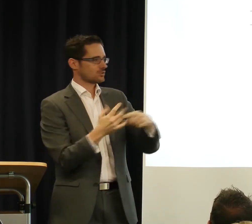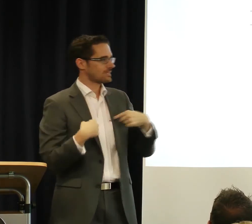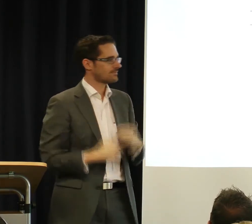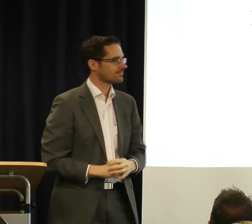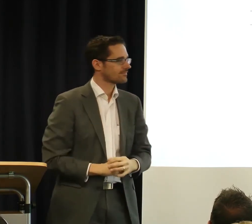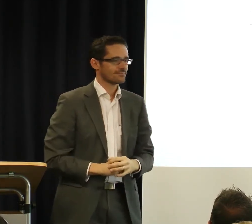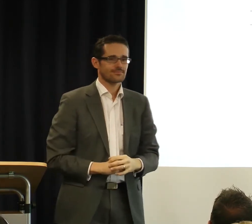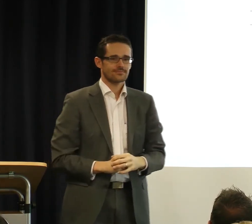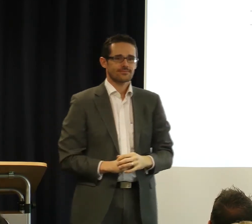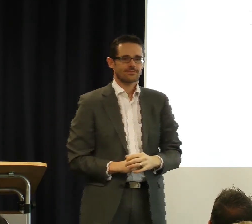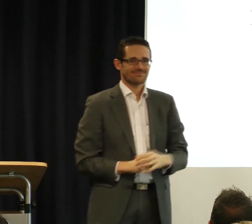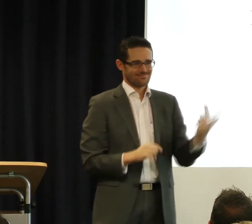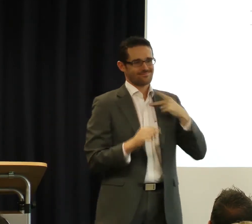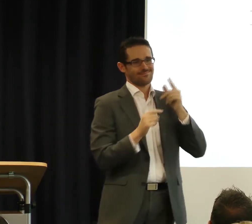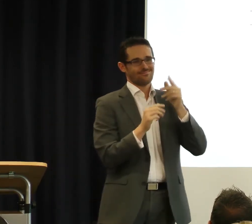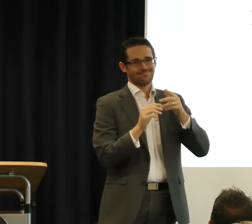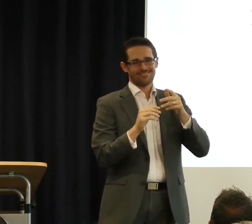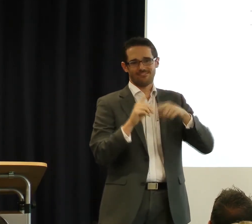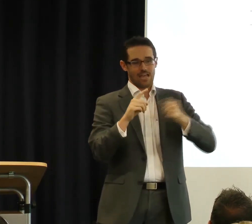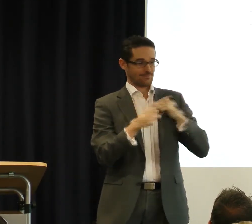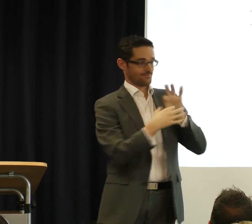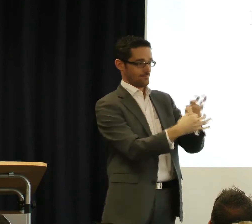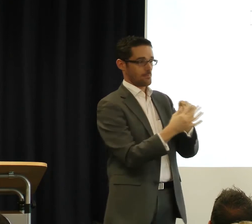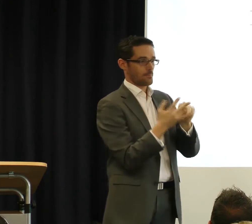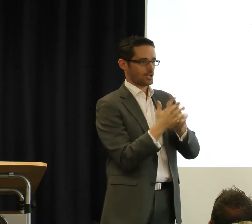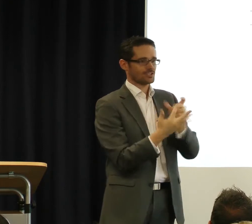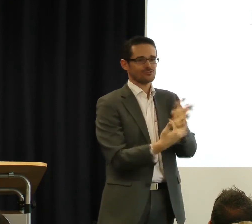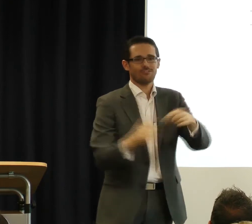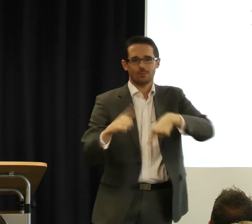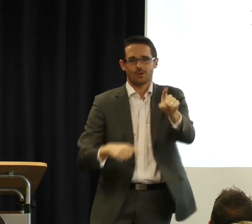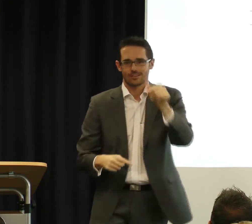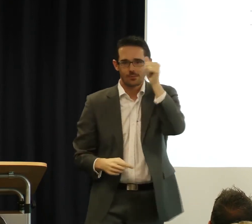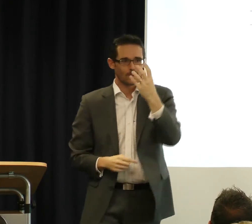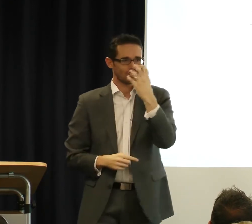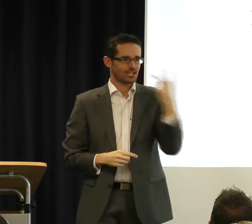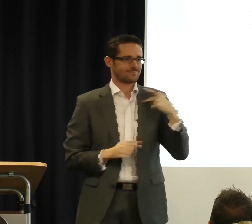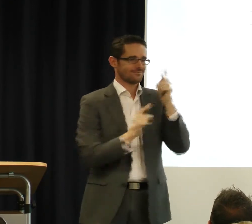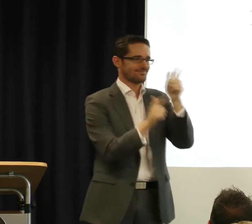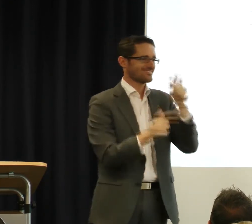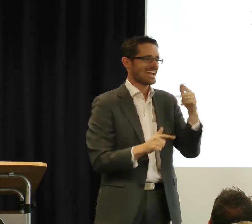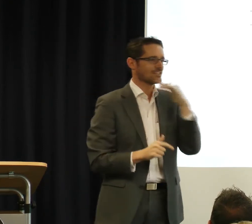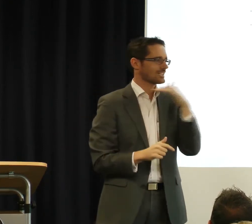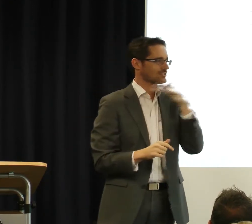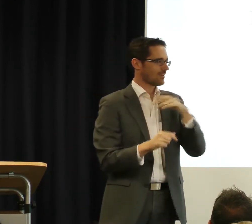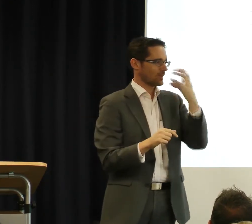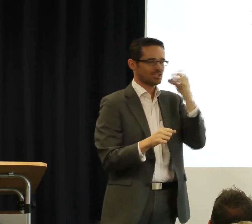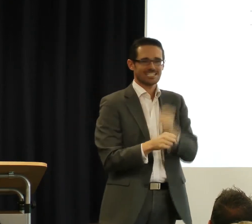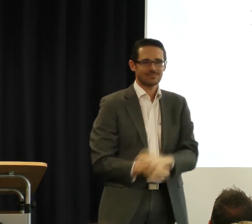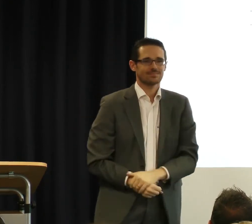father figure to me. I have many stories to tell. We're bonded through football, as you know, and we're both Bulldog